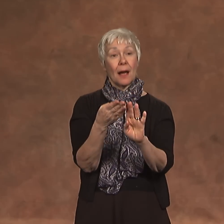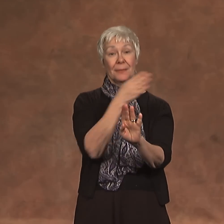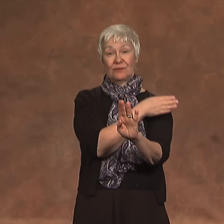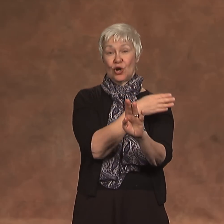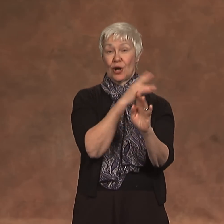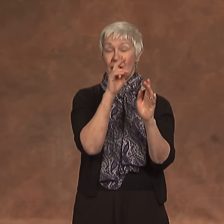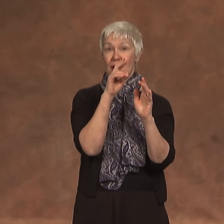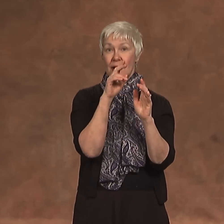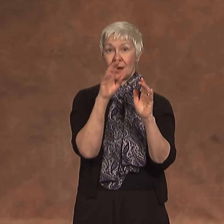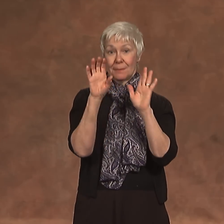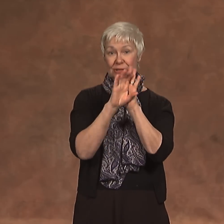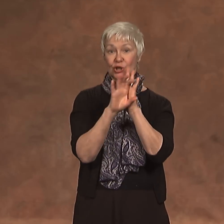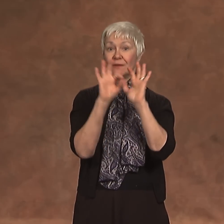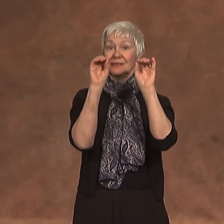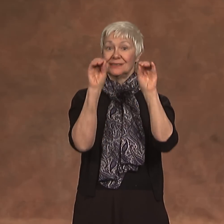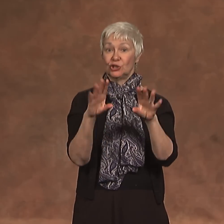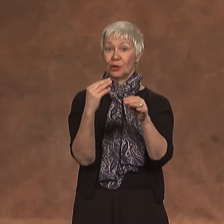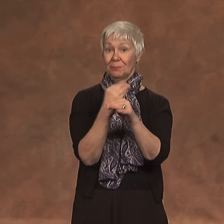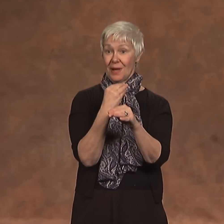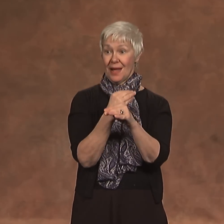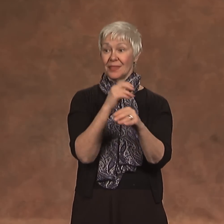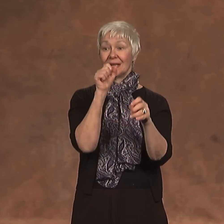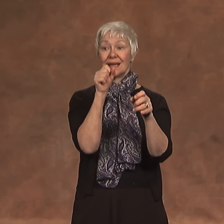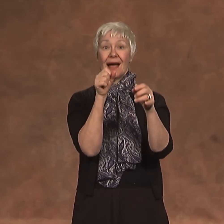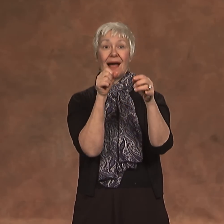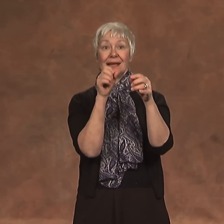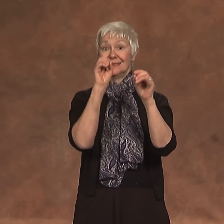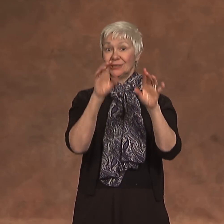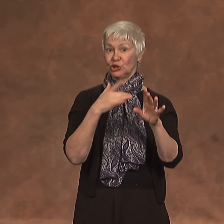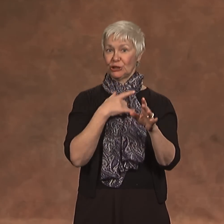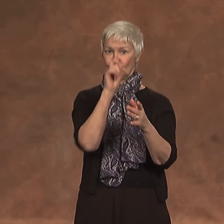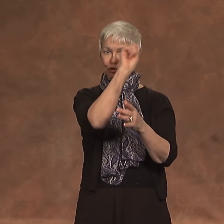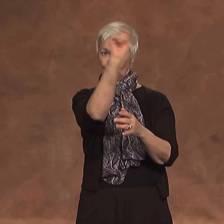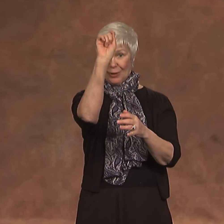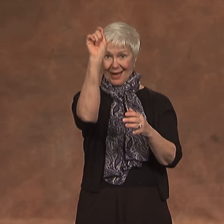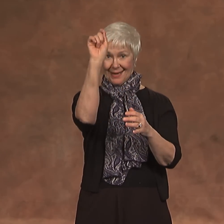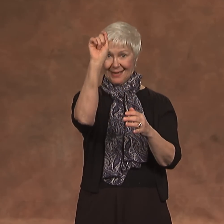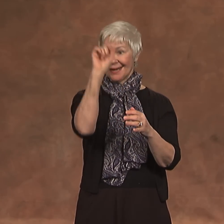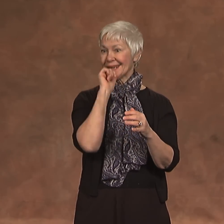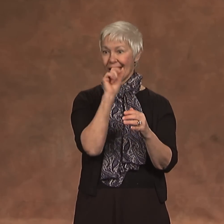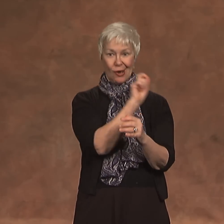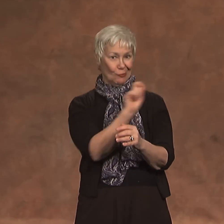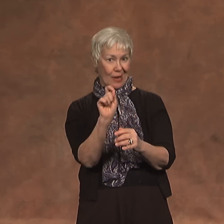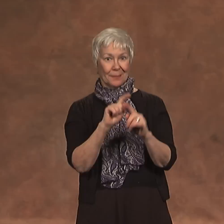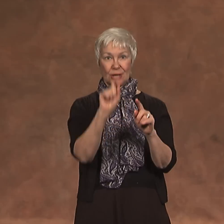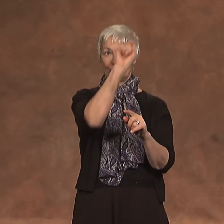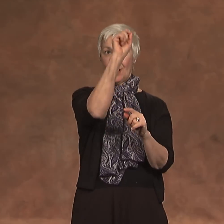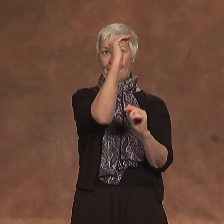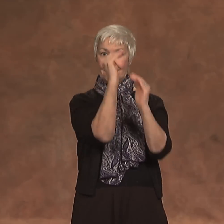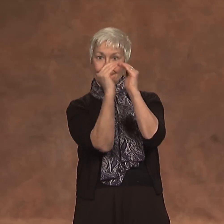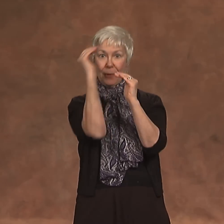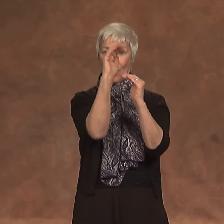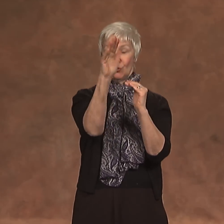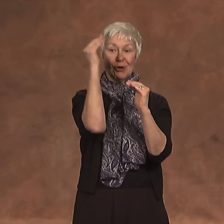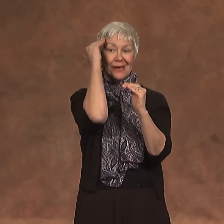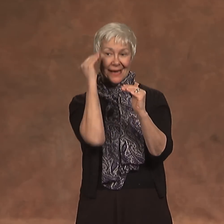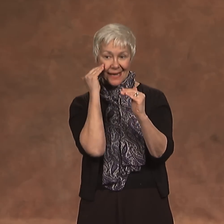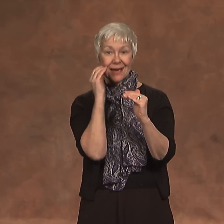you with the instructor who had written the math equation on the board and she was writing it above her head